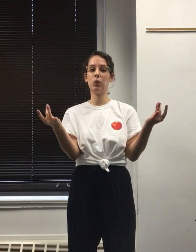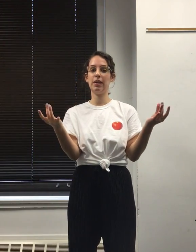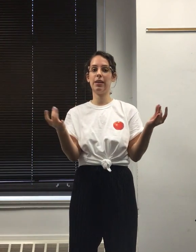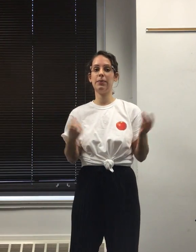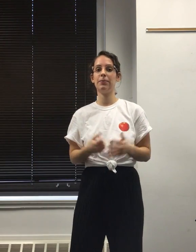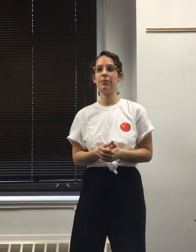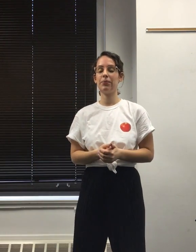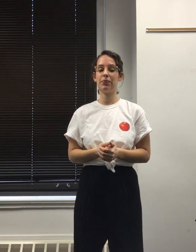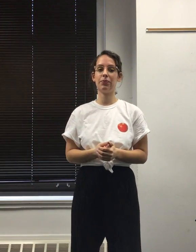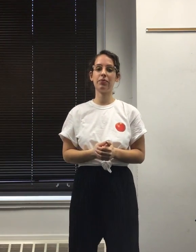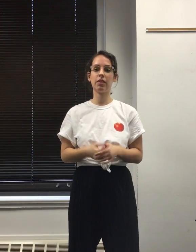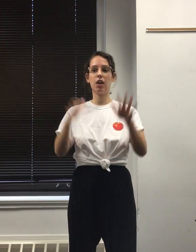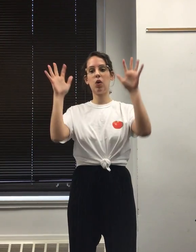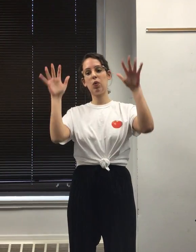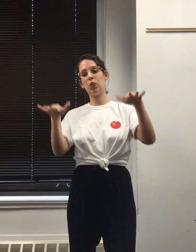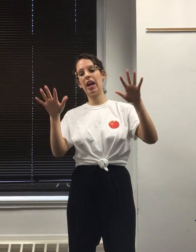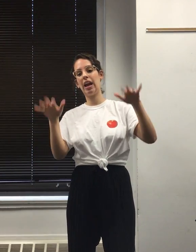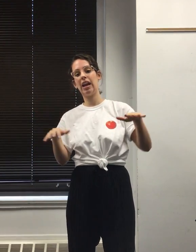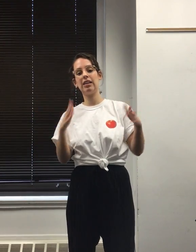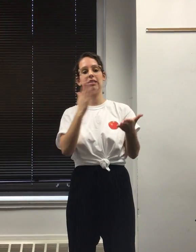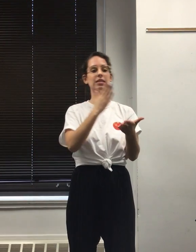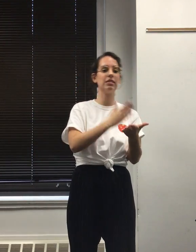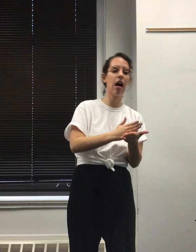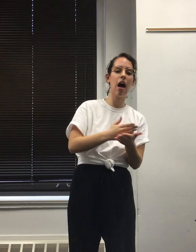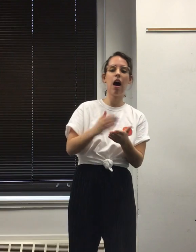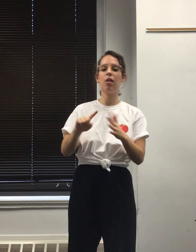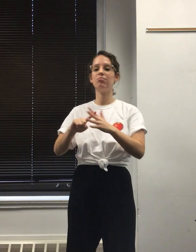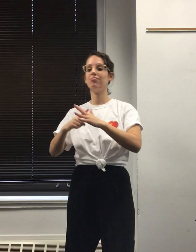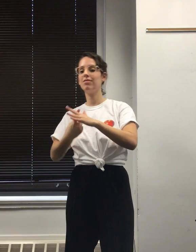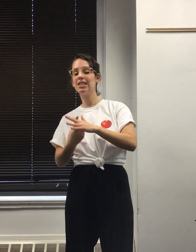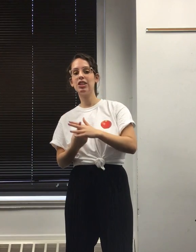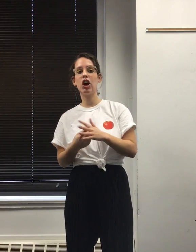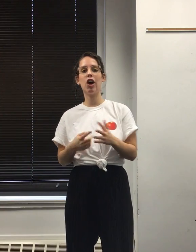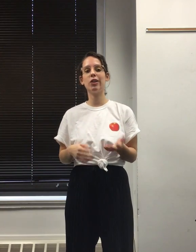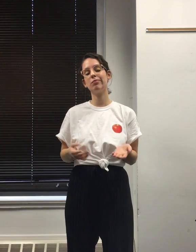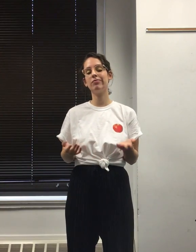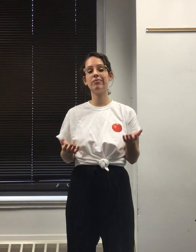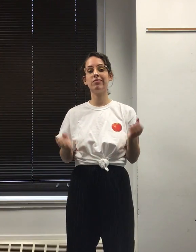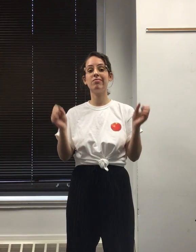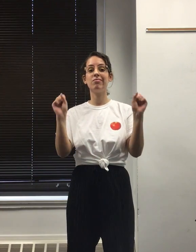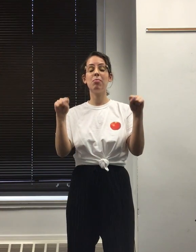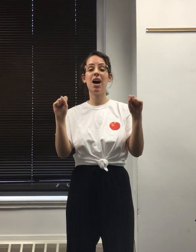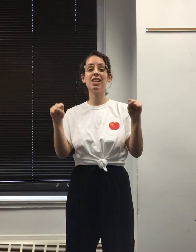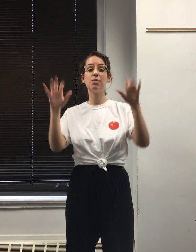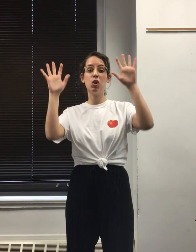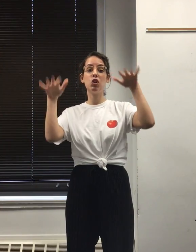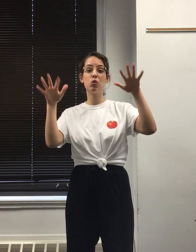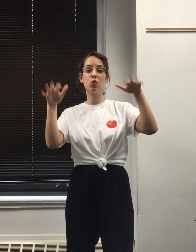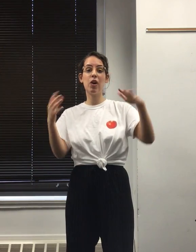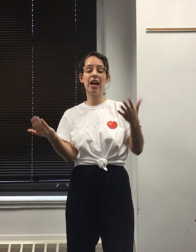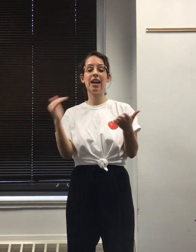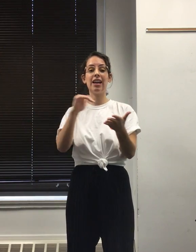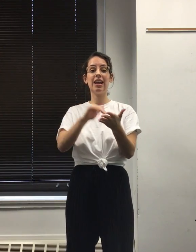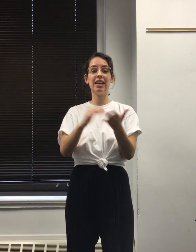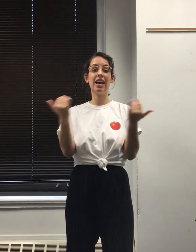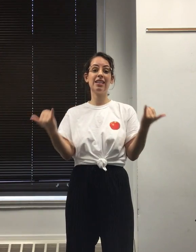It's been raining off and on, we're probably gonna get rain again today. So the humidity or the water vapor in the air is fairly